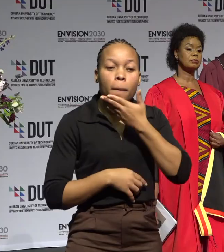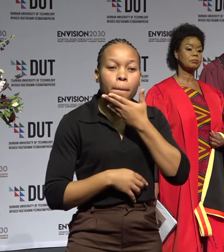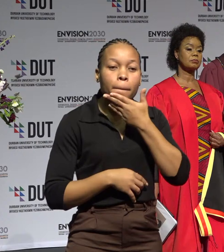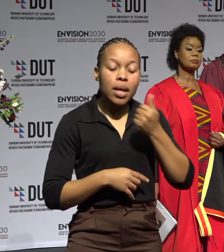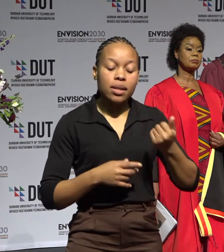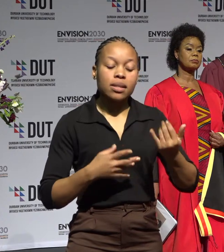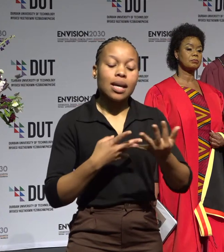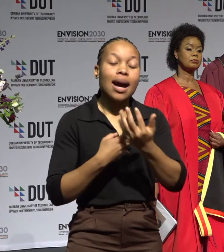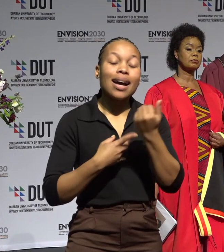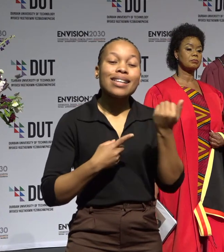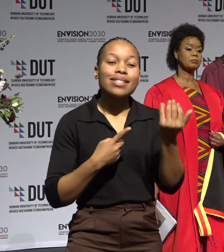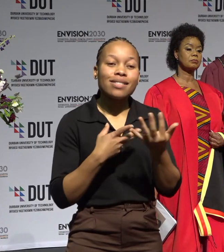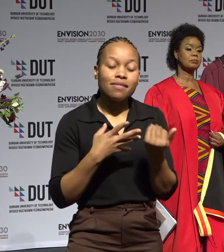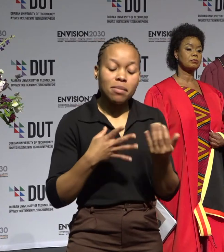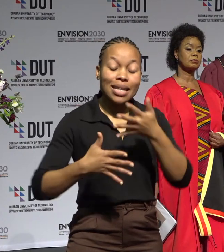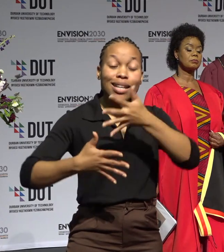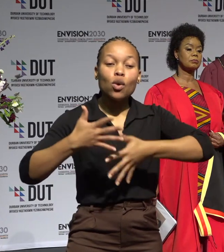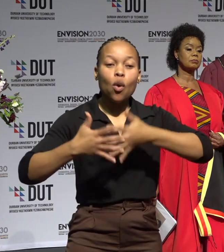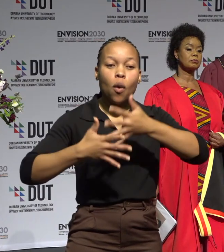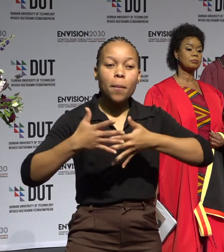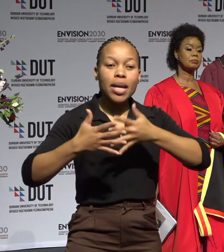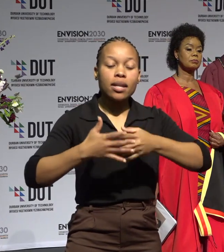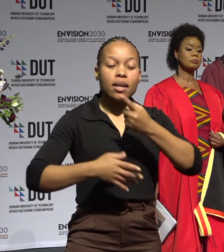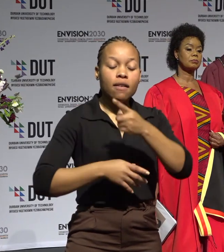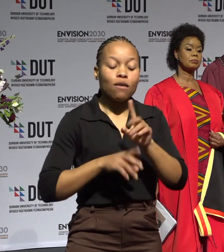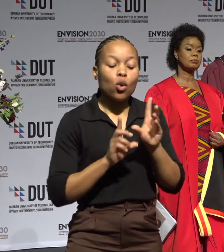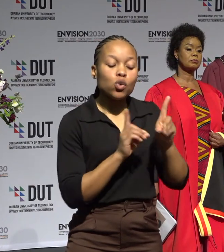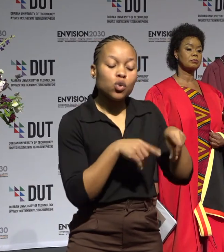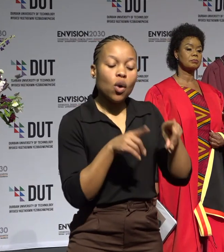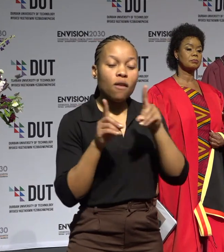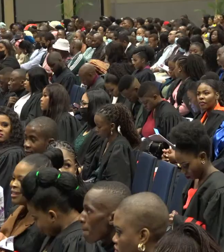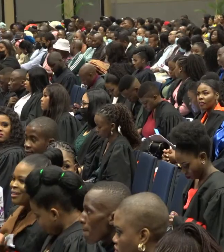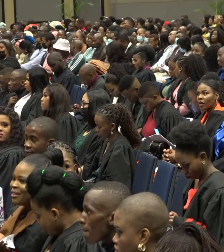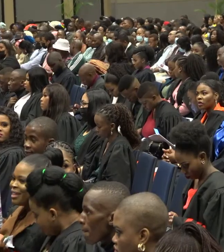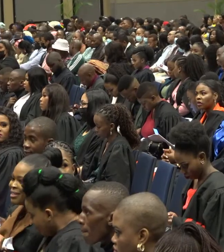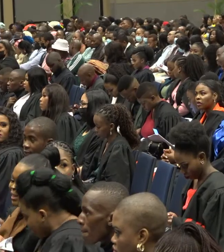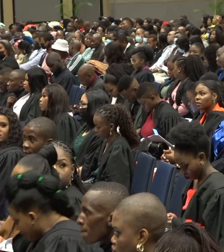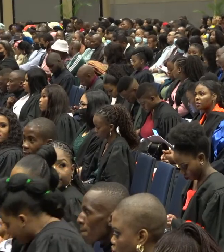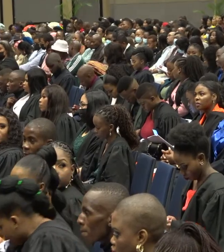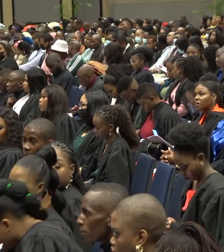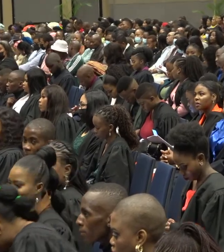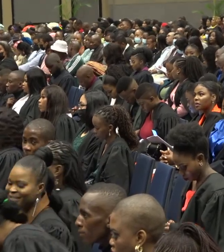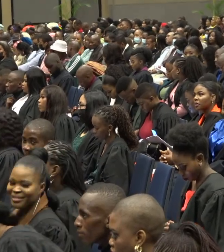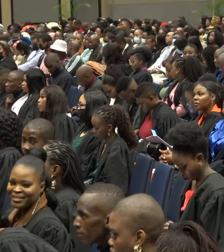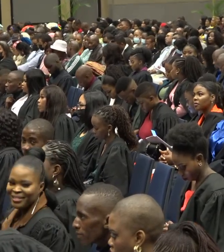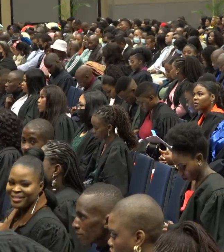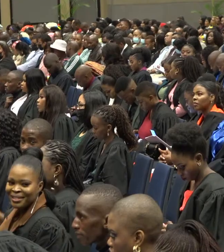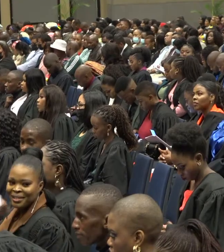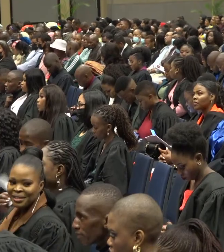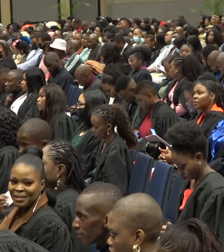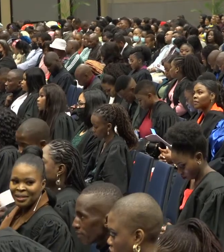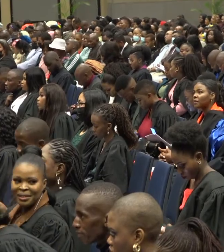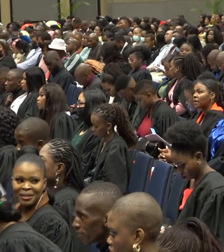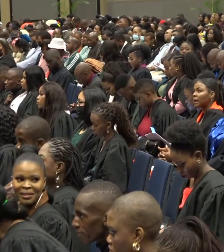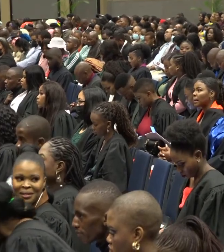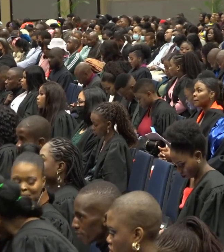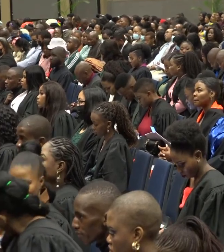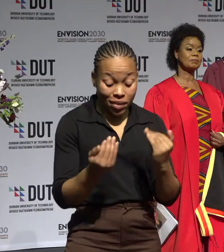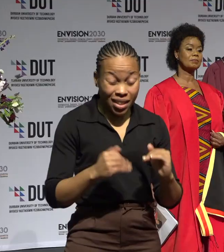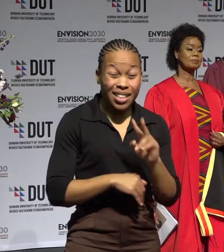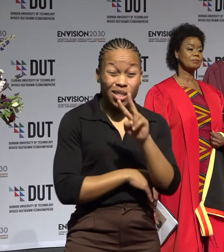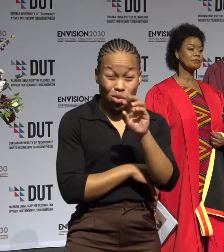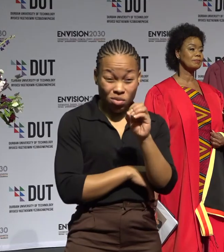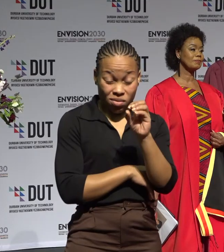the International Emmy Awards for Stokvel, Secret Pals. In 2002, Tributes Achievers Award in the category of